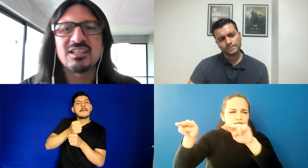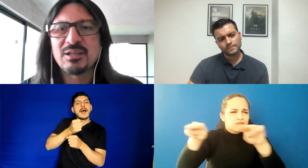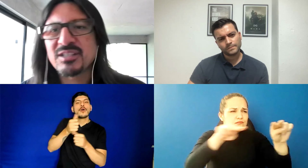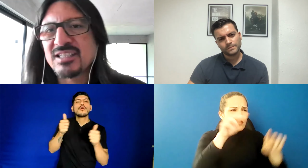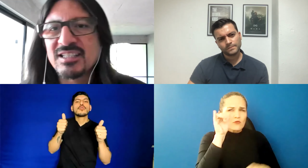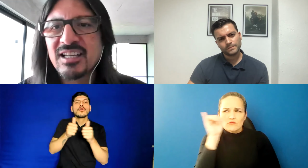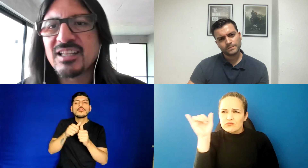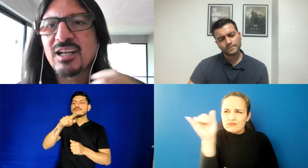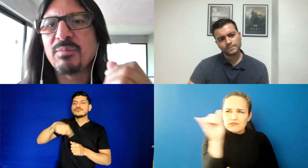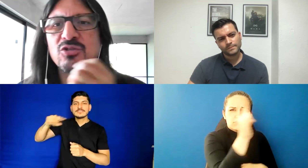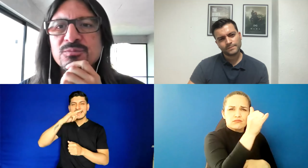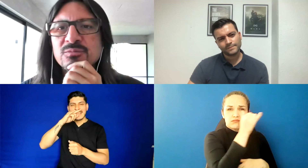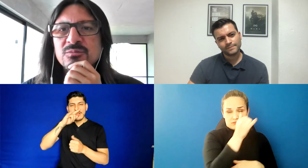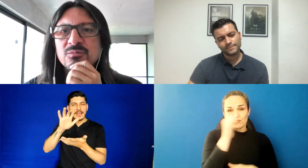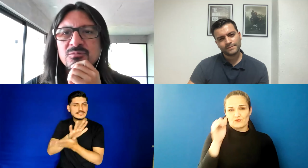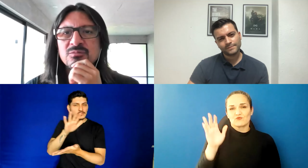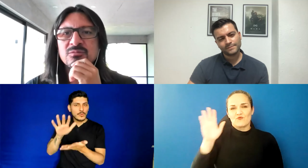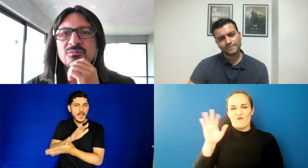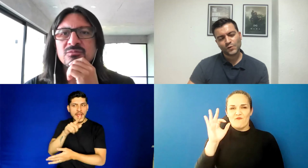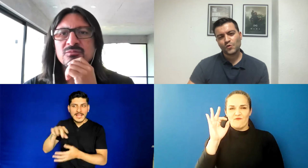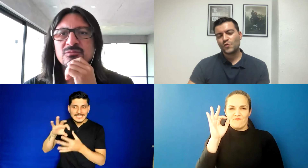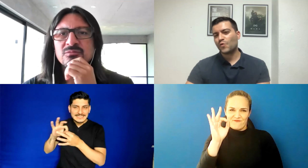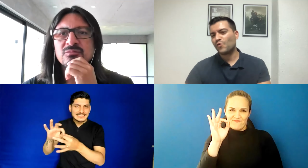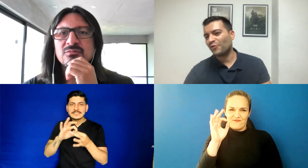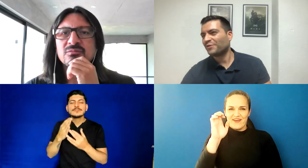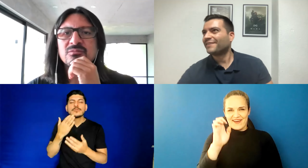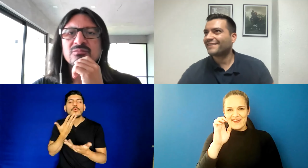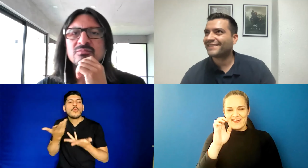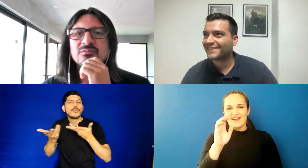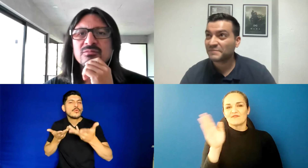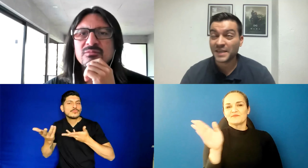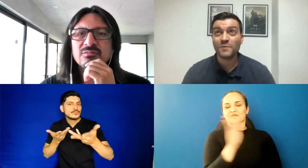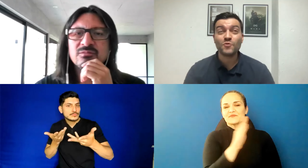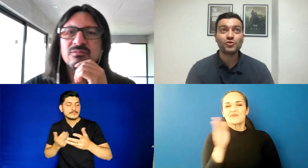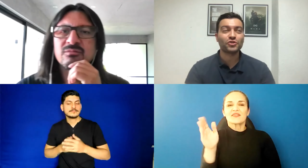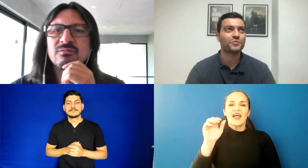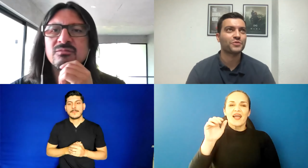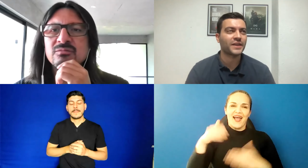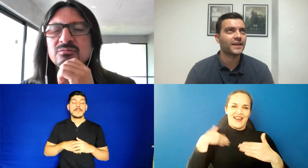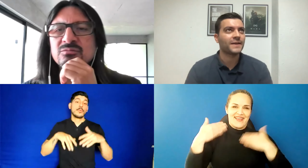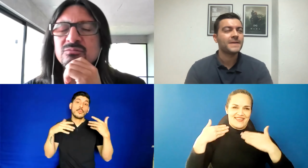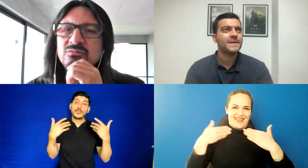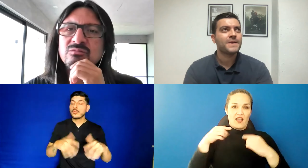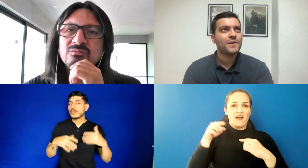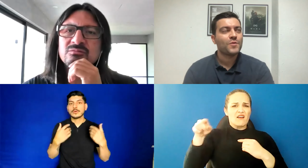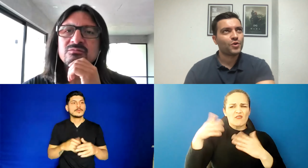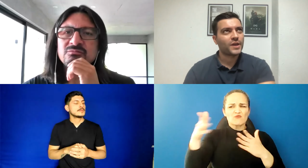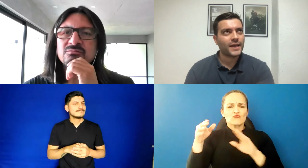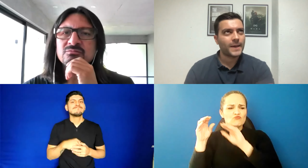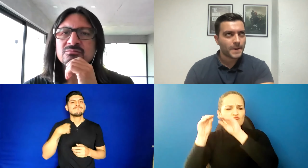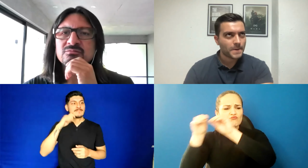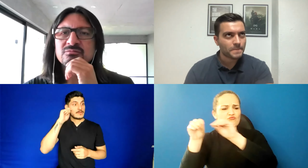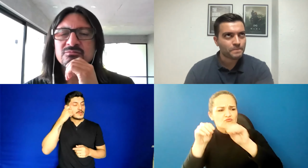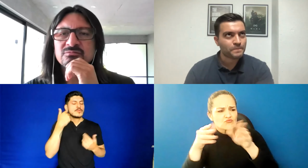your work with the children in Fe y Alegría, that you feel that kind of